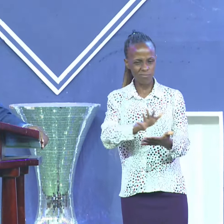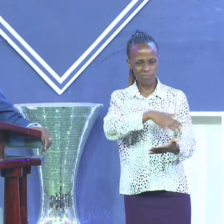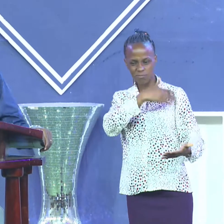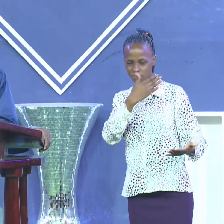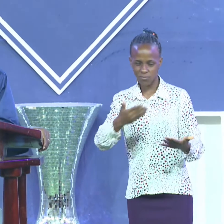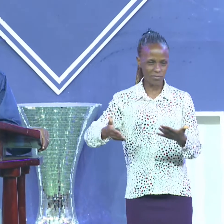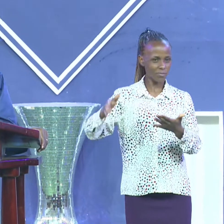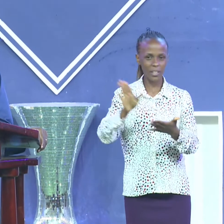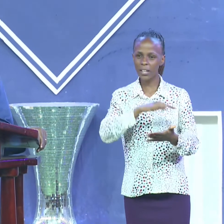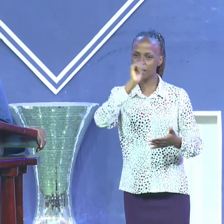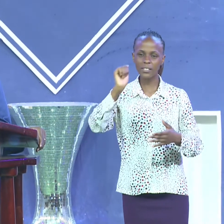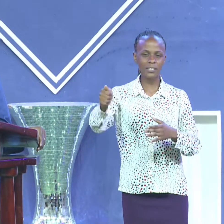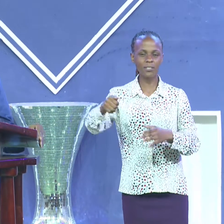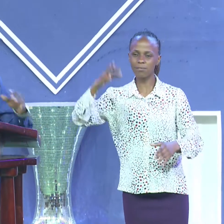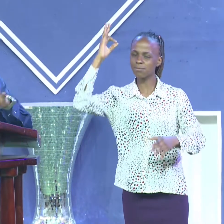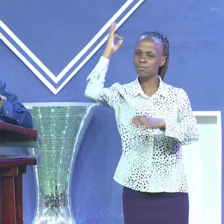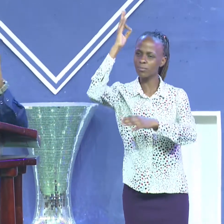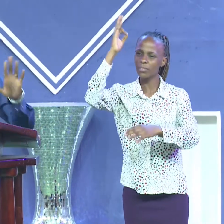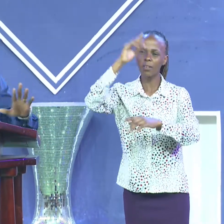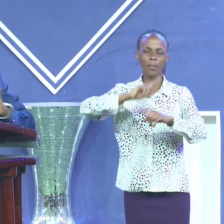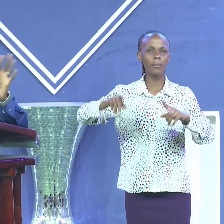gospel. She was a singer and some of us were